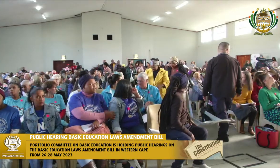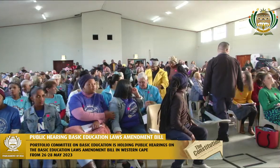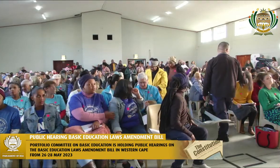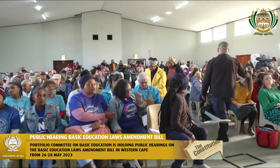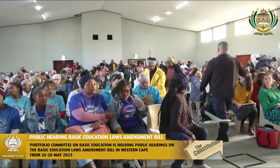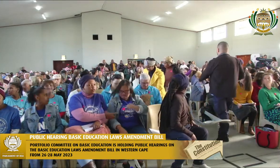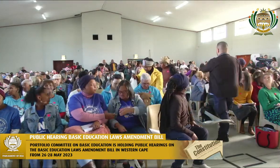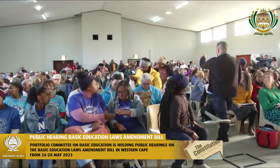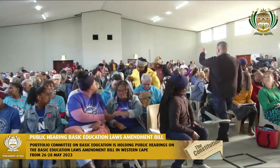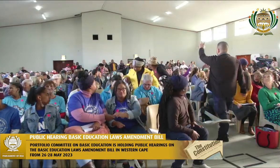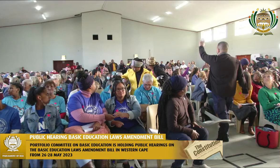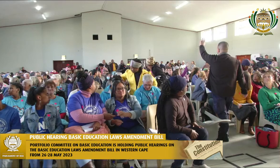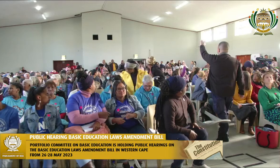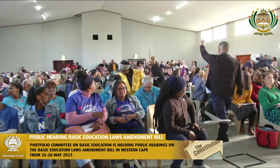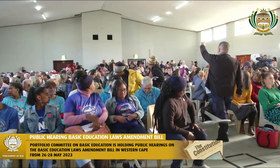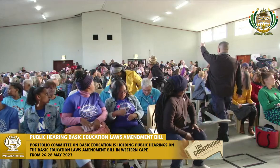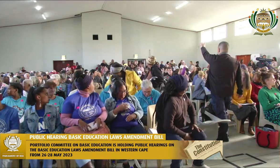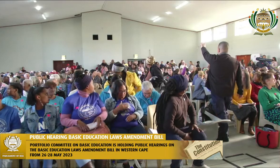About chairs here.